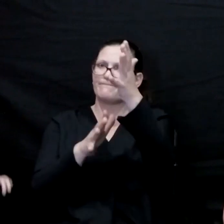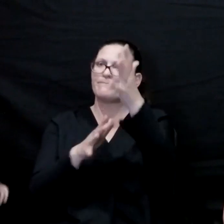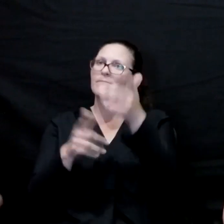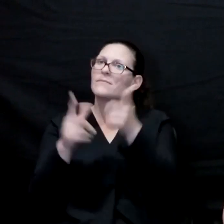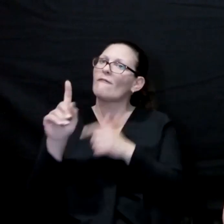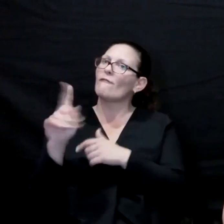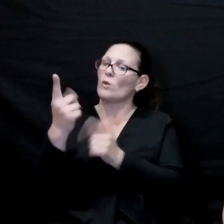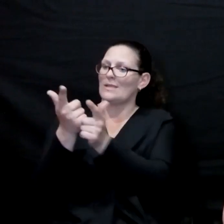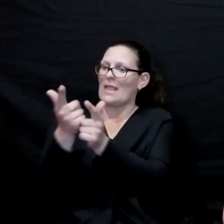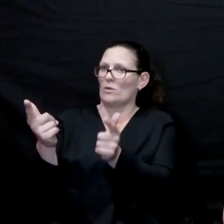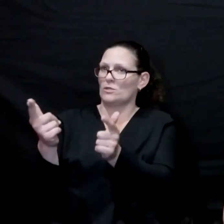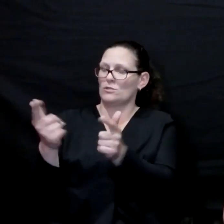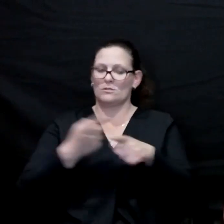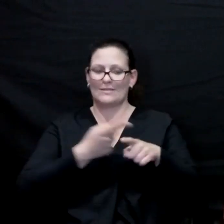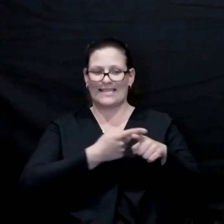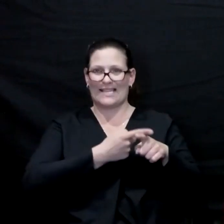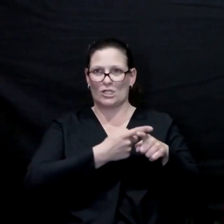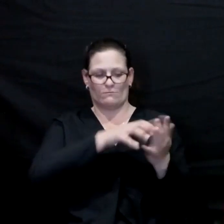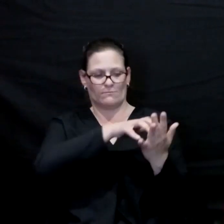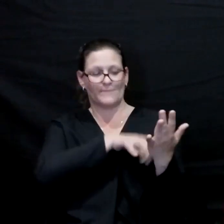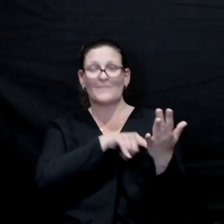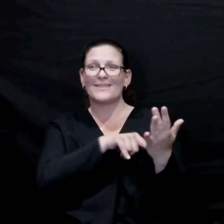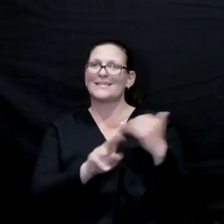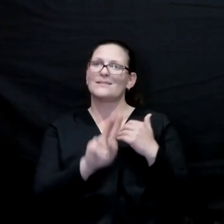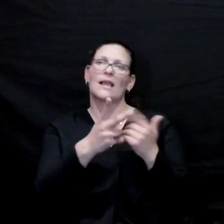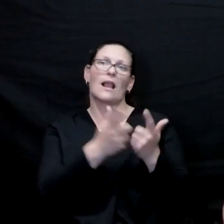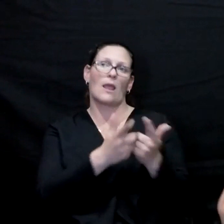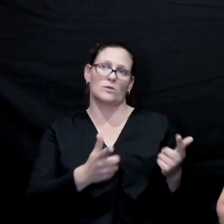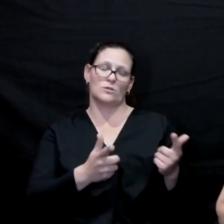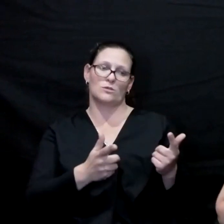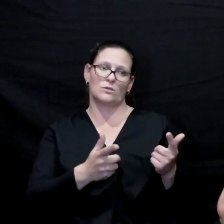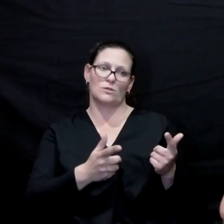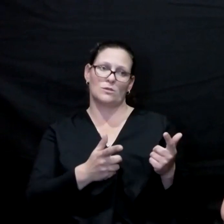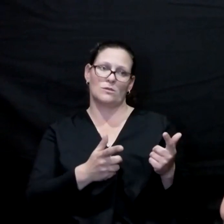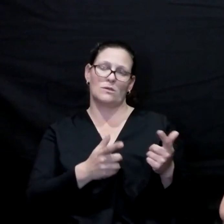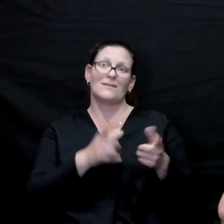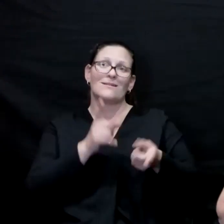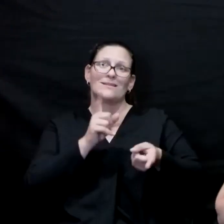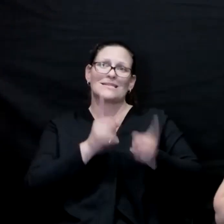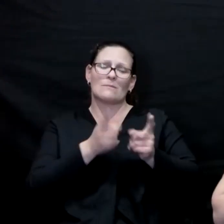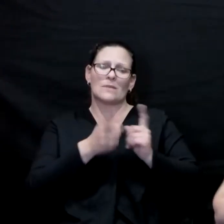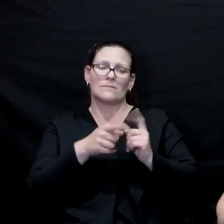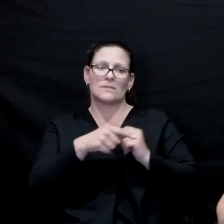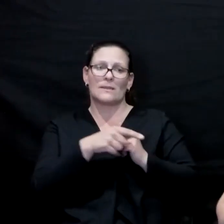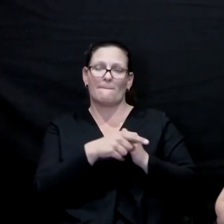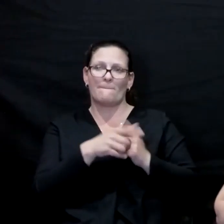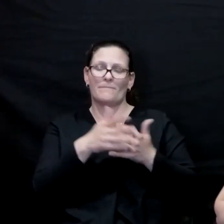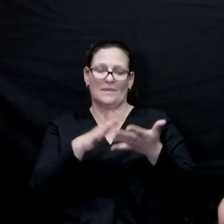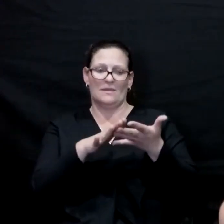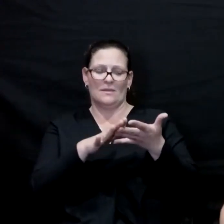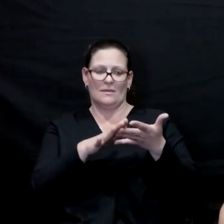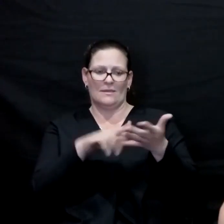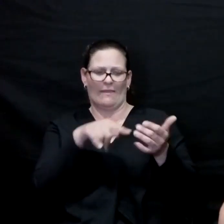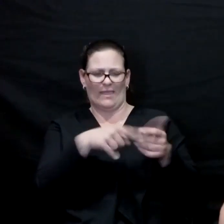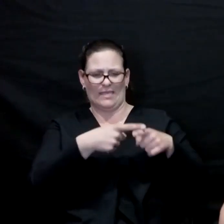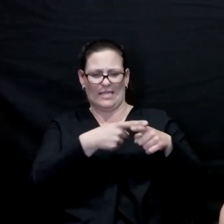is their second language. So sometimes the English is, you know, and this is not a reflection on